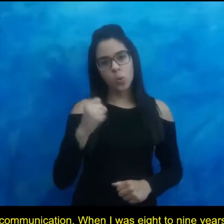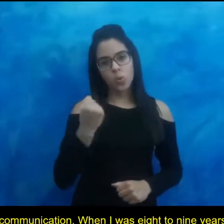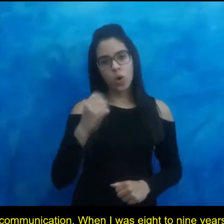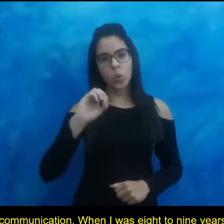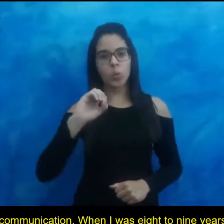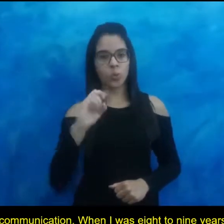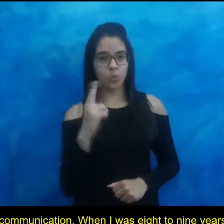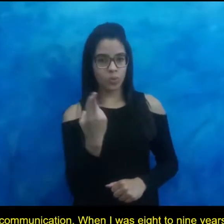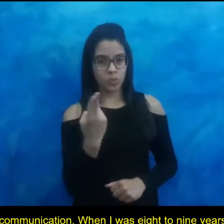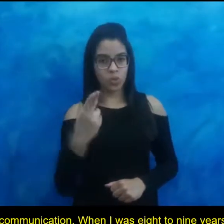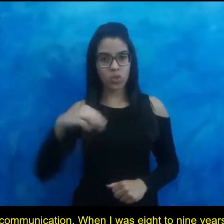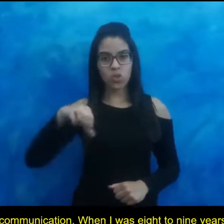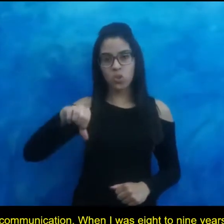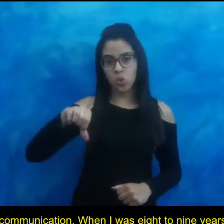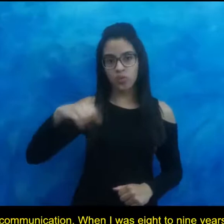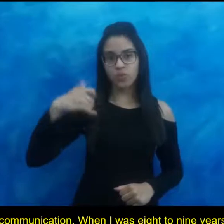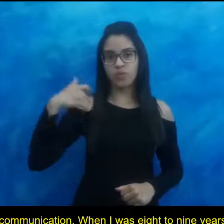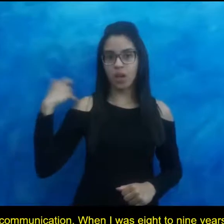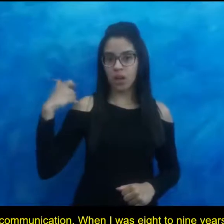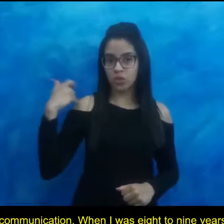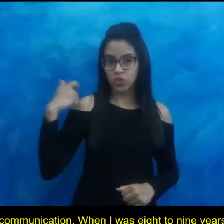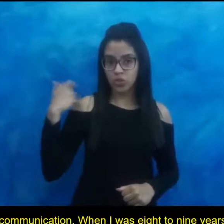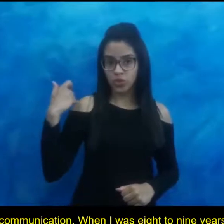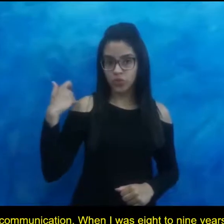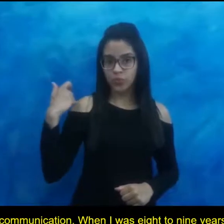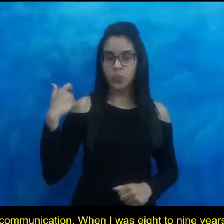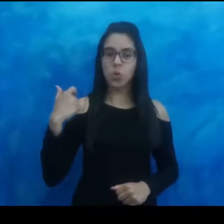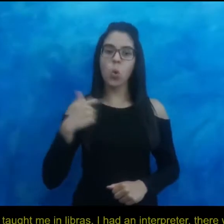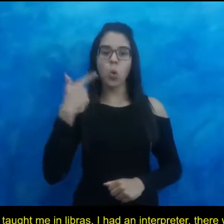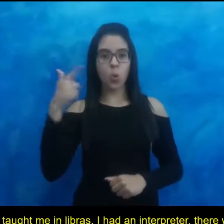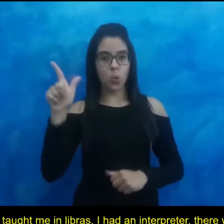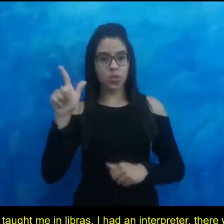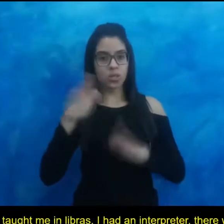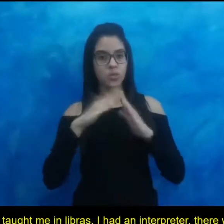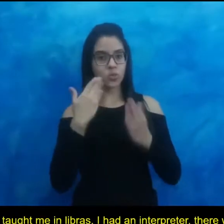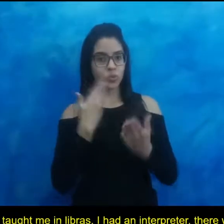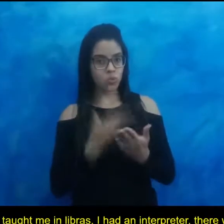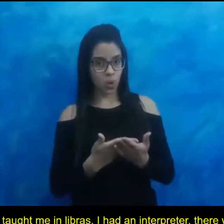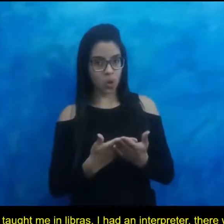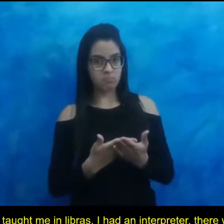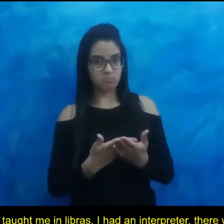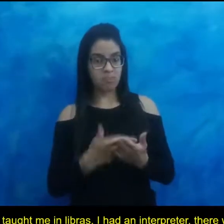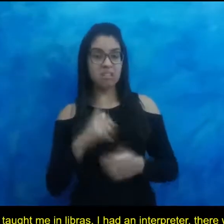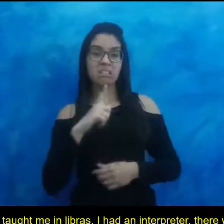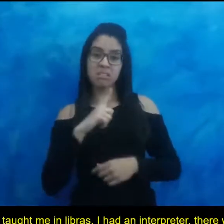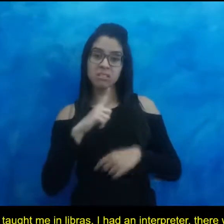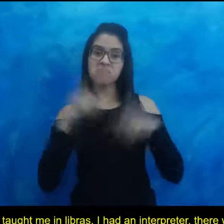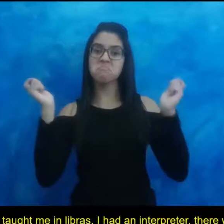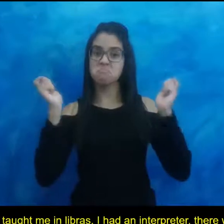another school. The teacher taught me in Libras. I had an interpreter. There were